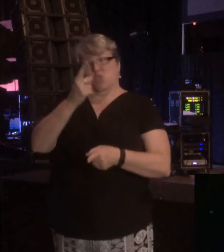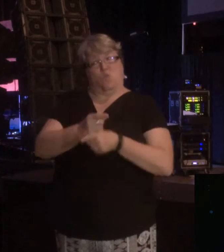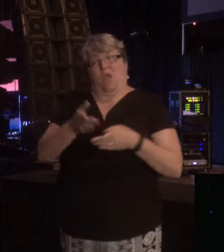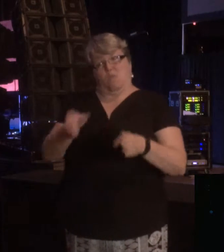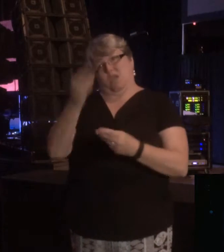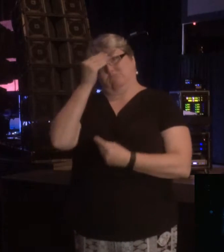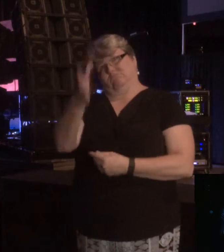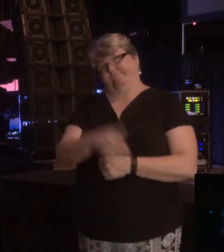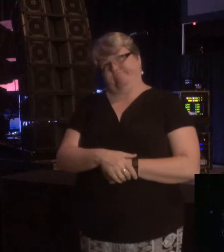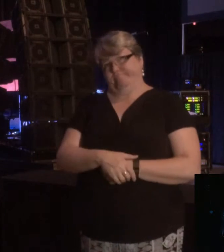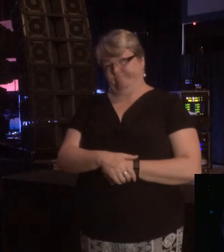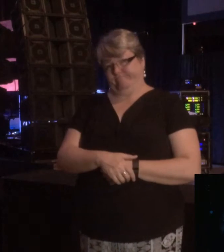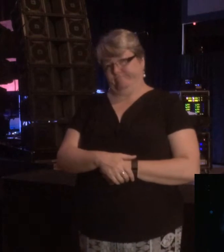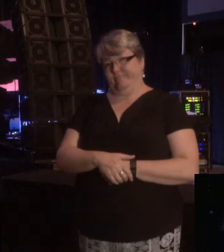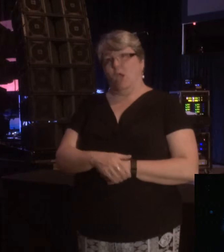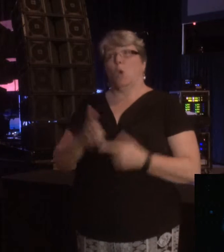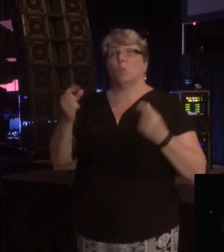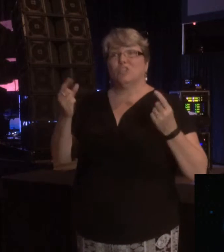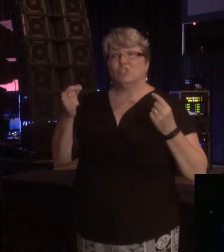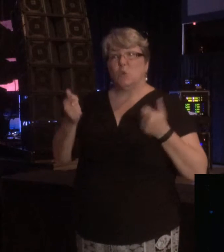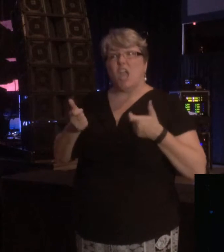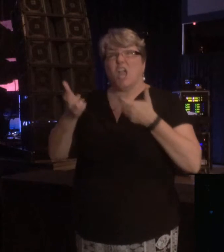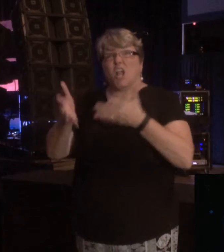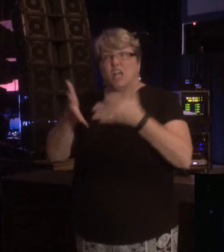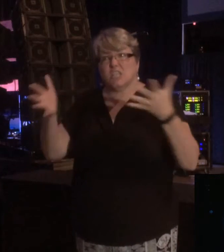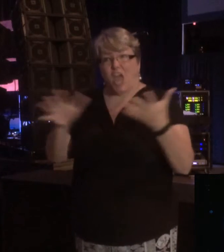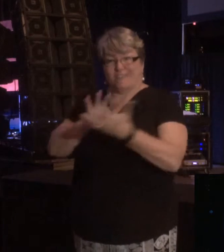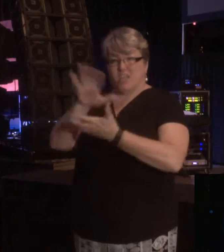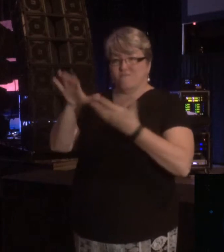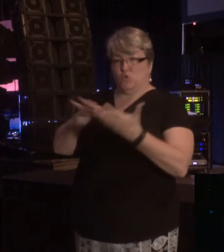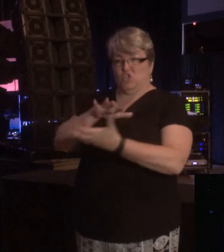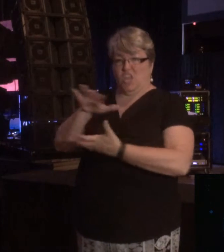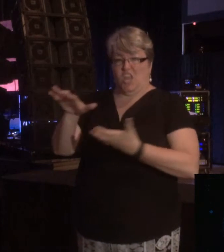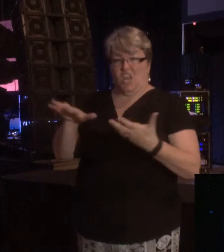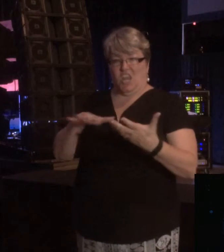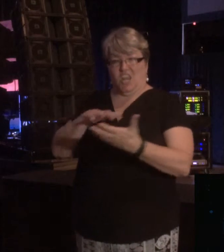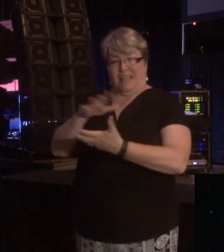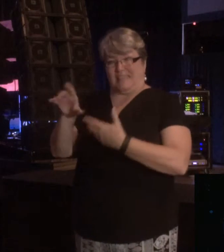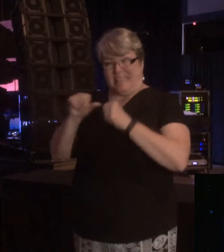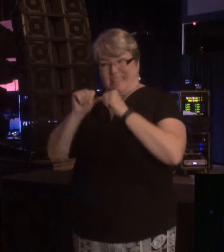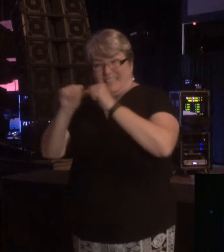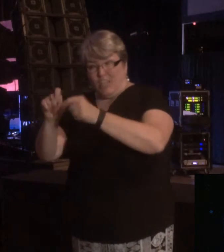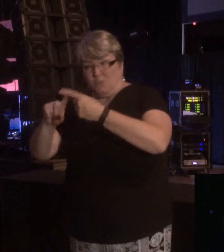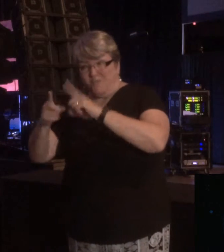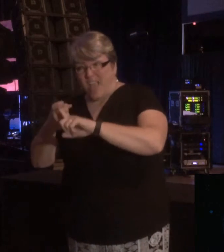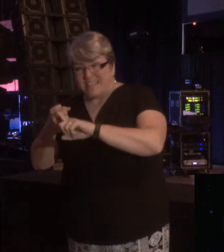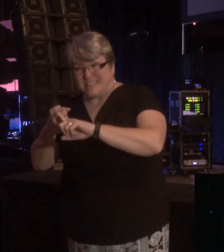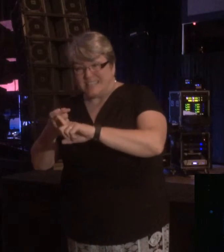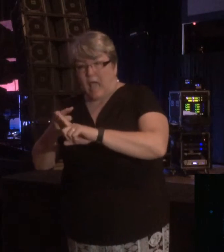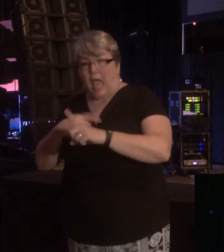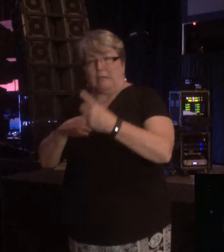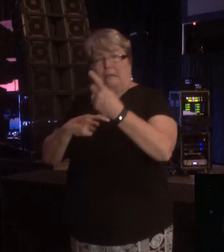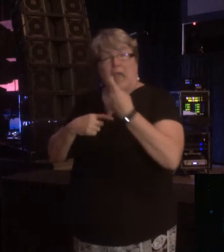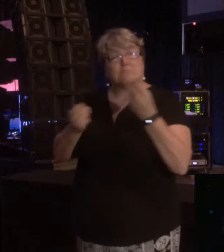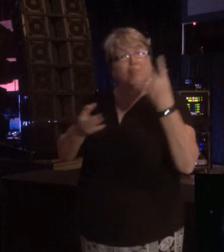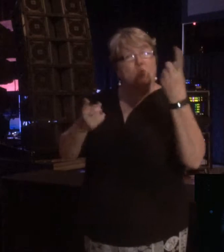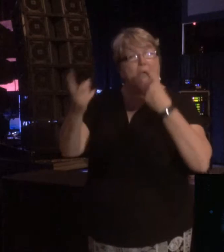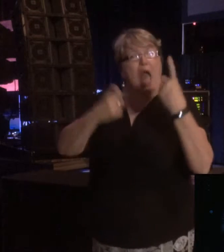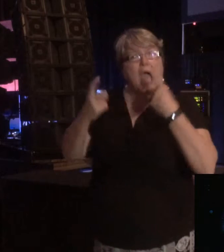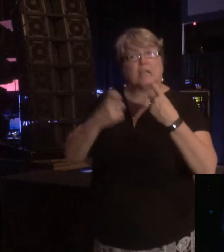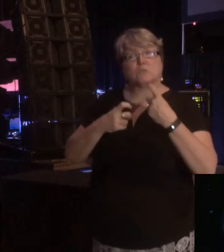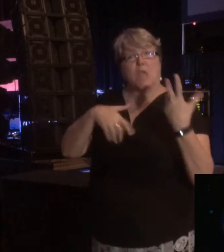in the relationship, the way that we saw it working was when you were really thinking about why you're in the relationship, where's this